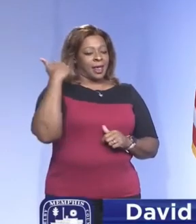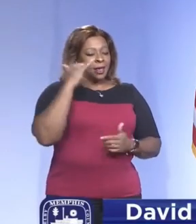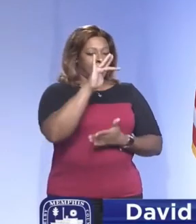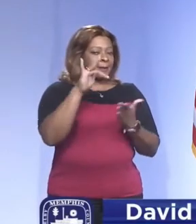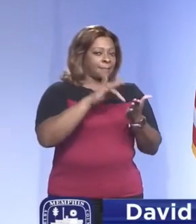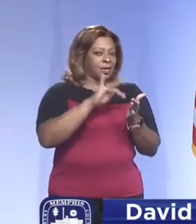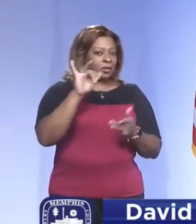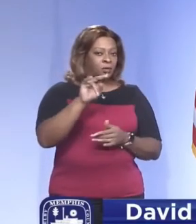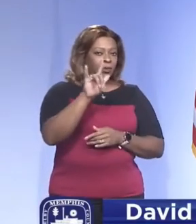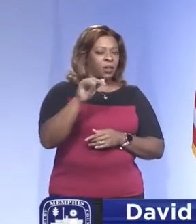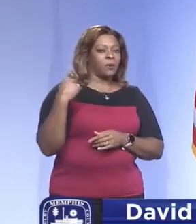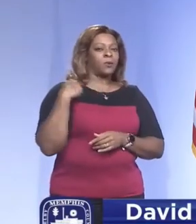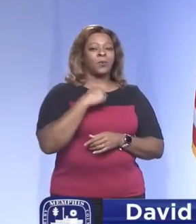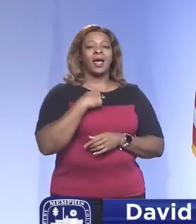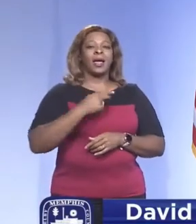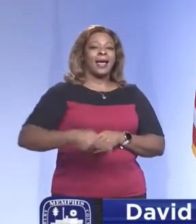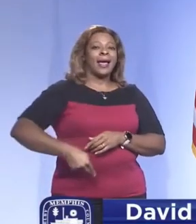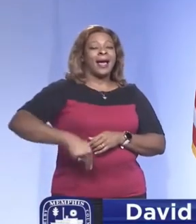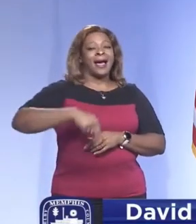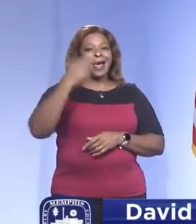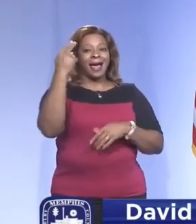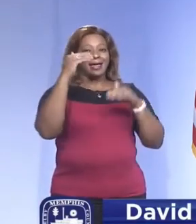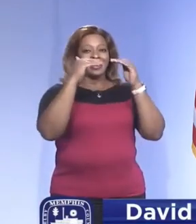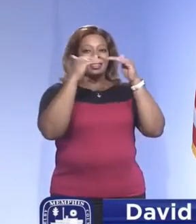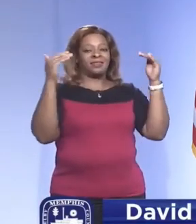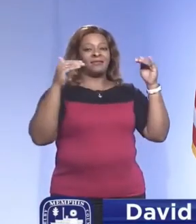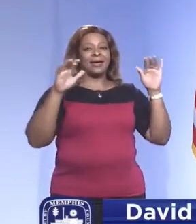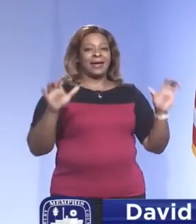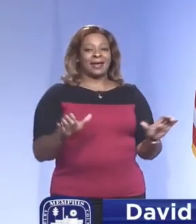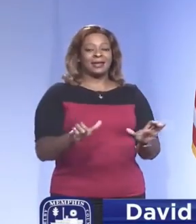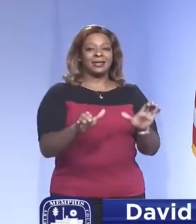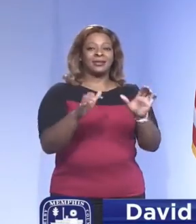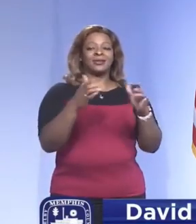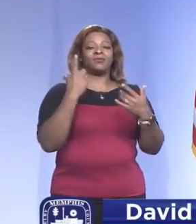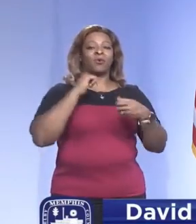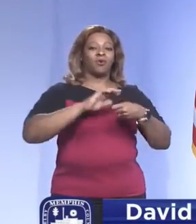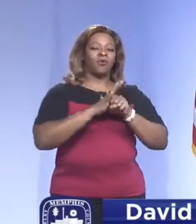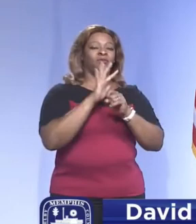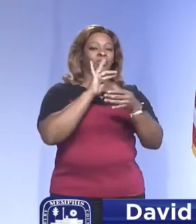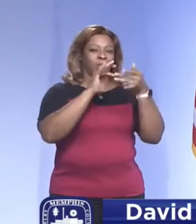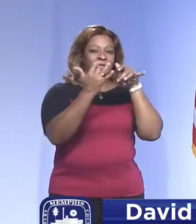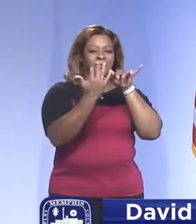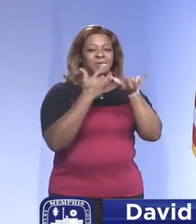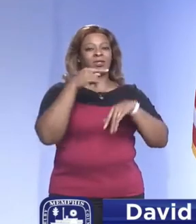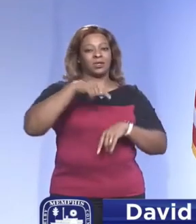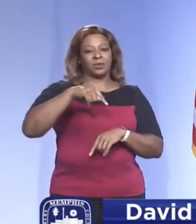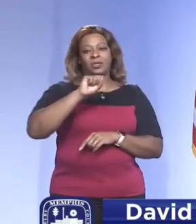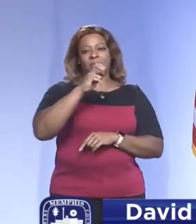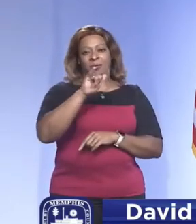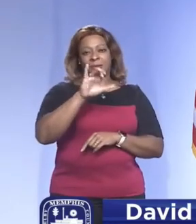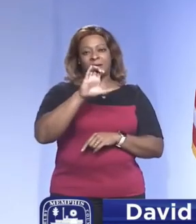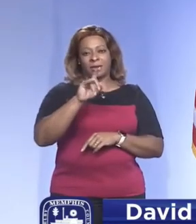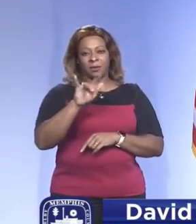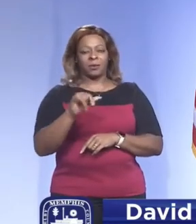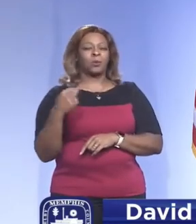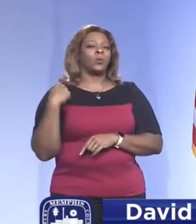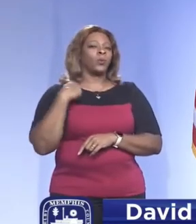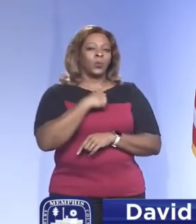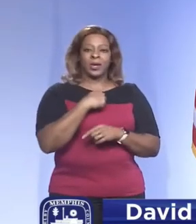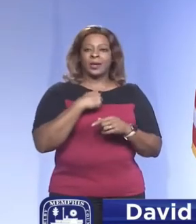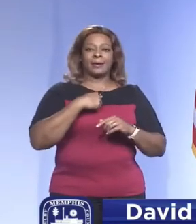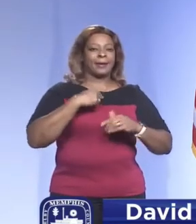July, we had our highest levels of activity for COVID transmission in Shelby County. We were